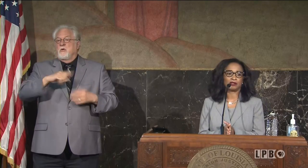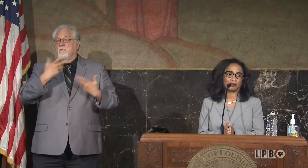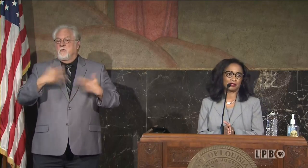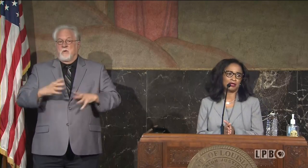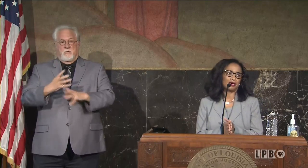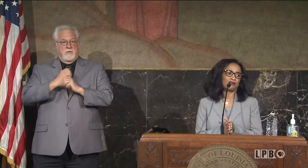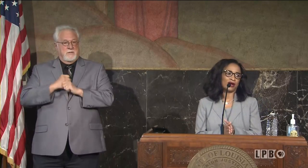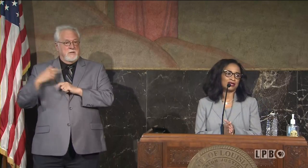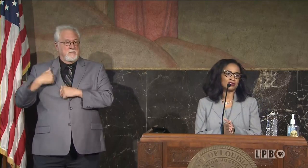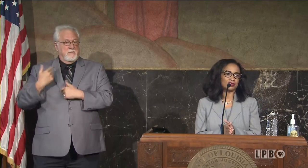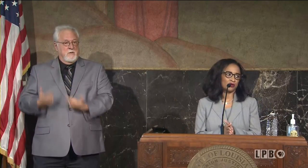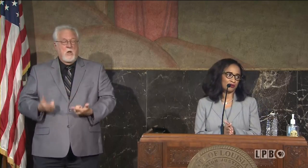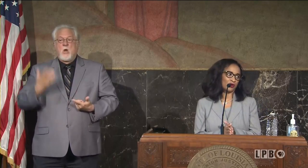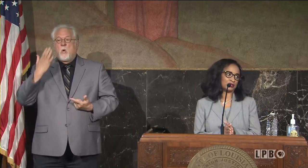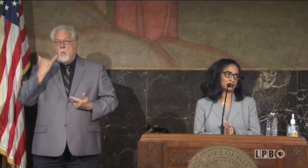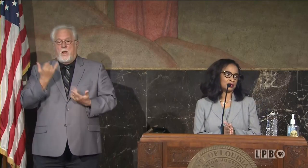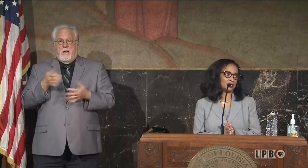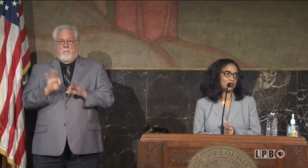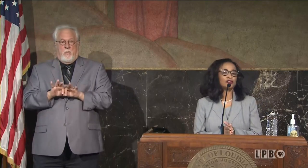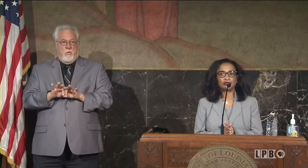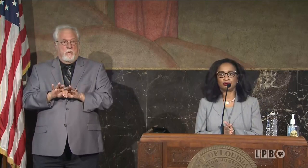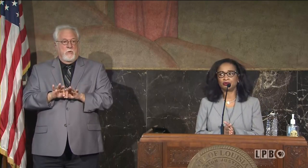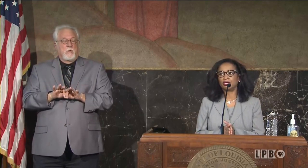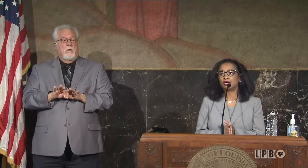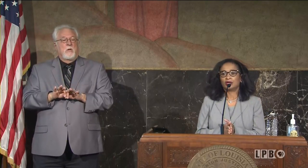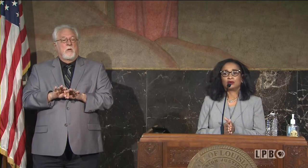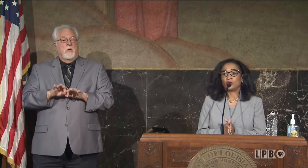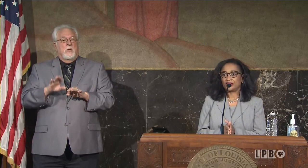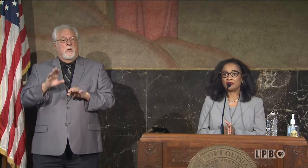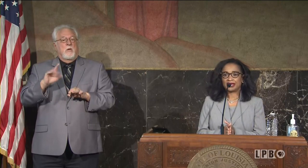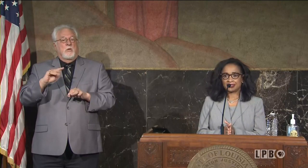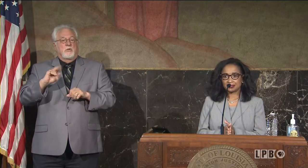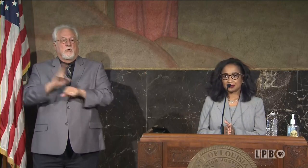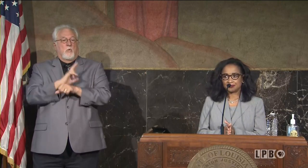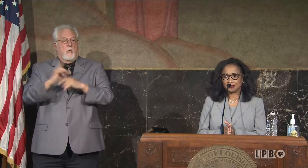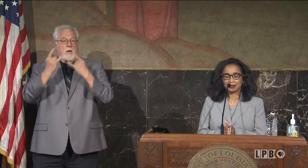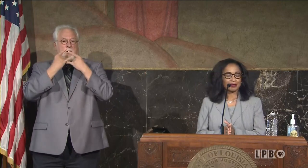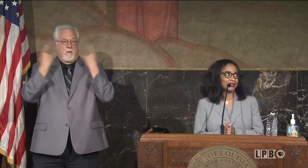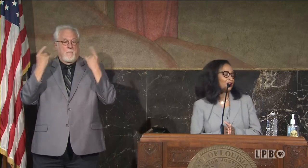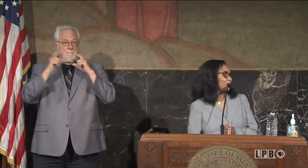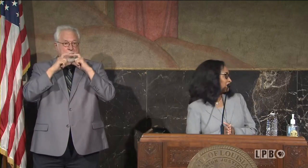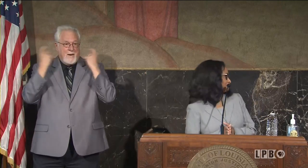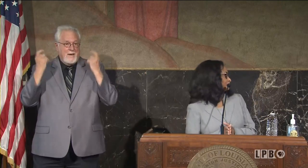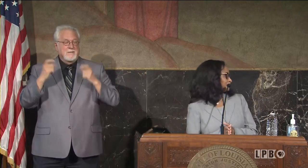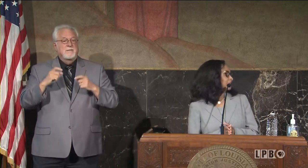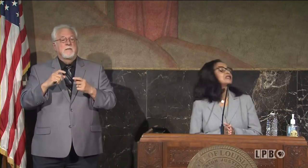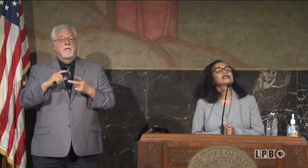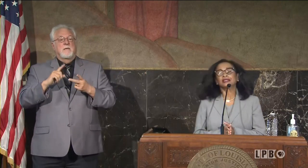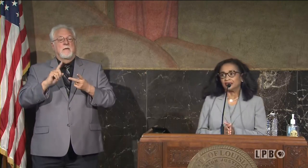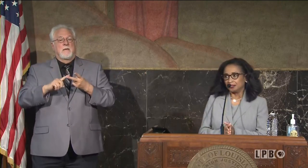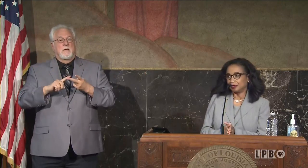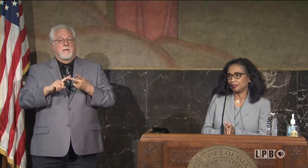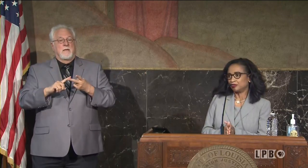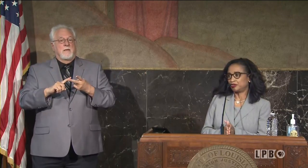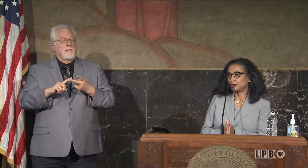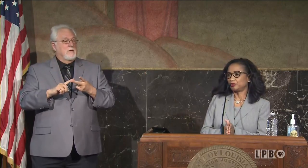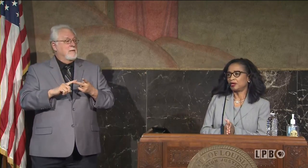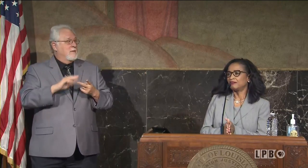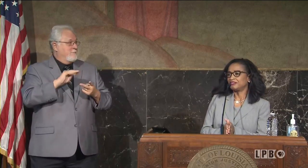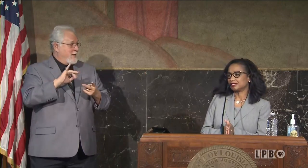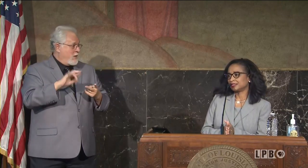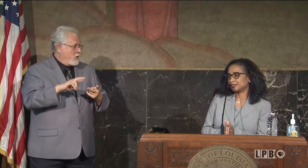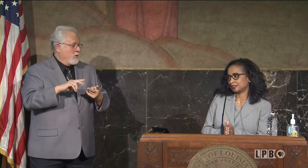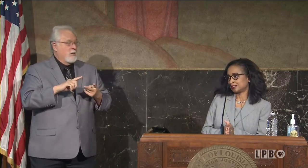all along of why it is so important to wear masks, thank you, Mayor,